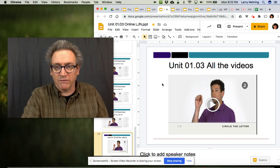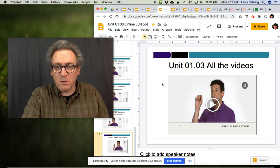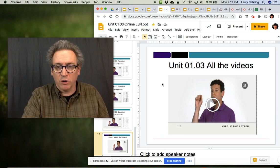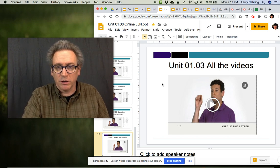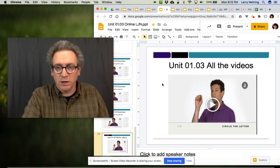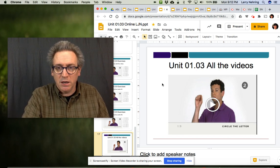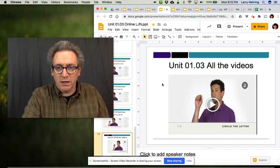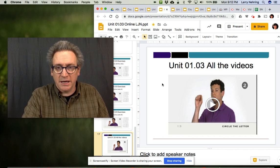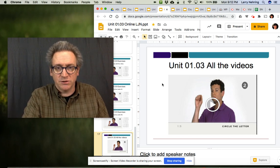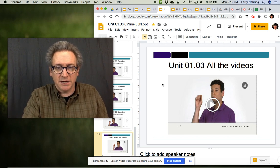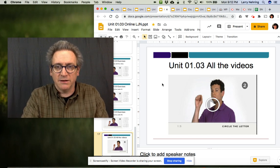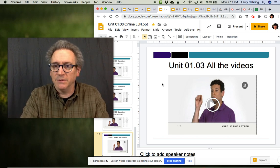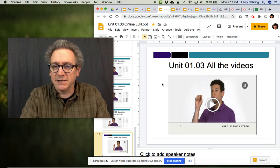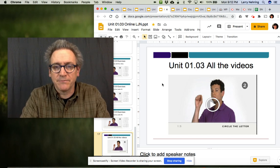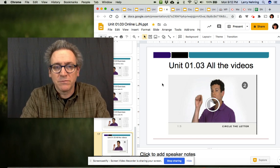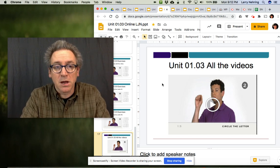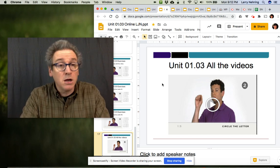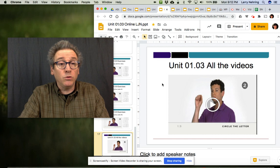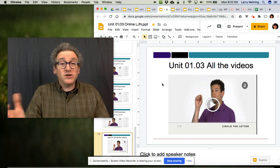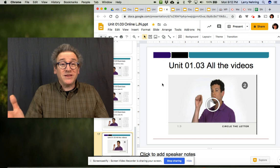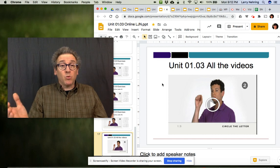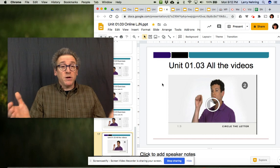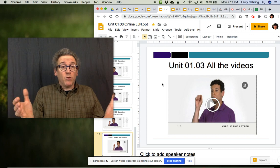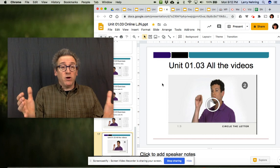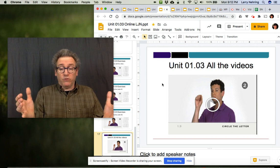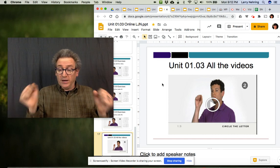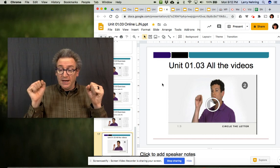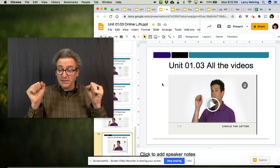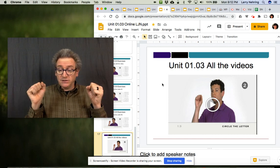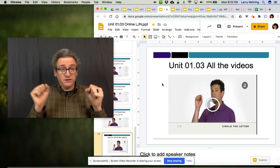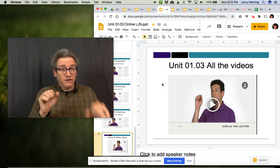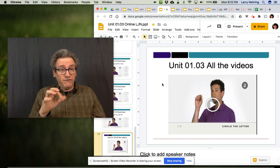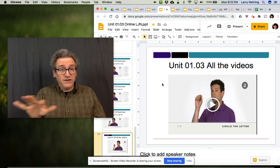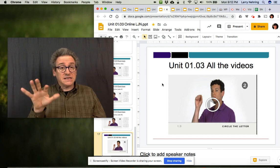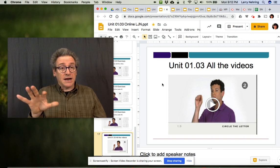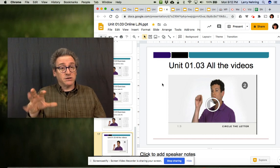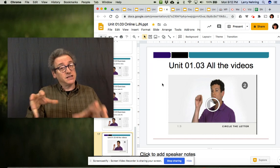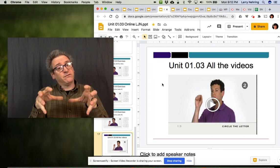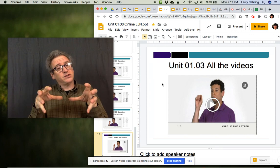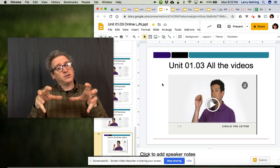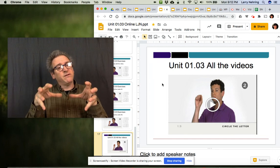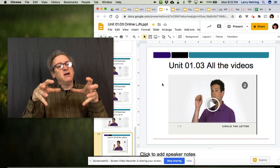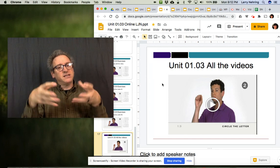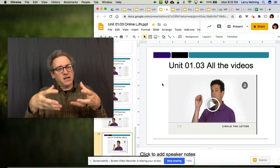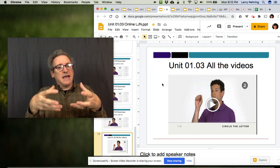everything from the book in case there's anything missing. Cool. So that's 1.03. It's the fist letters. It's the